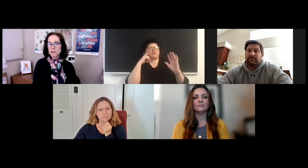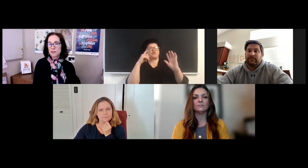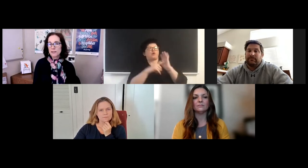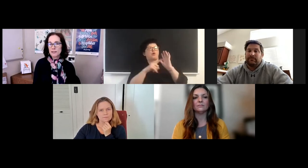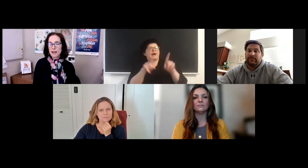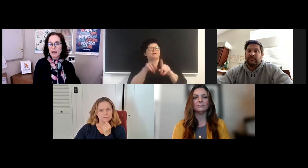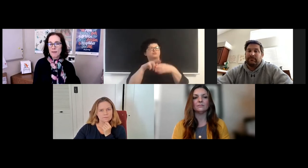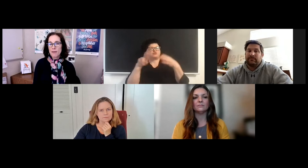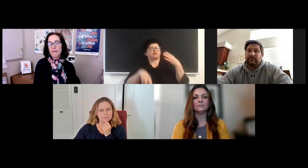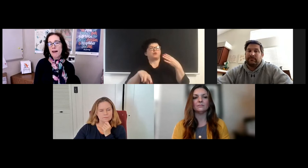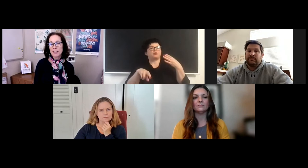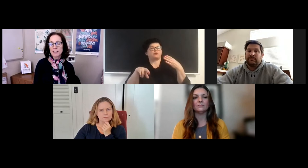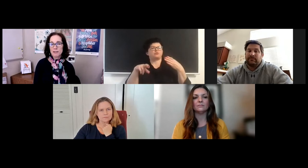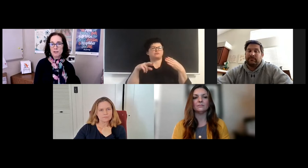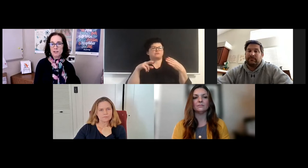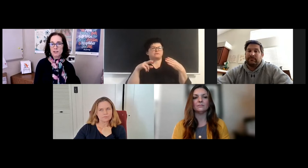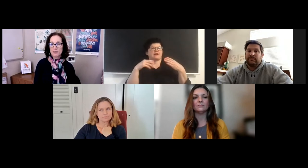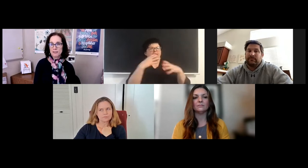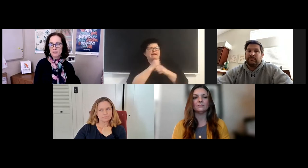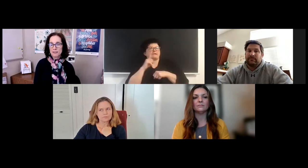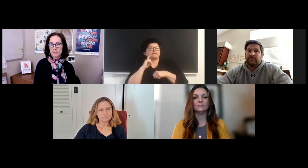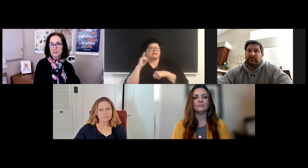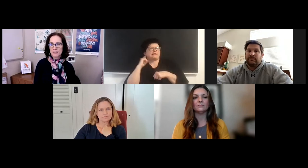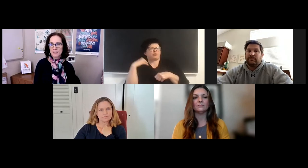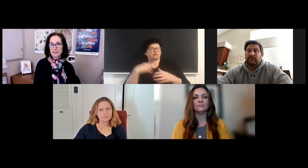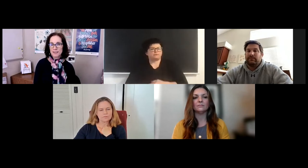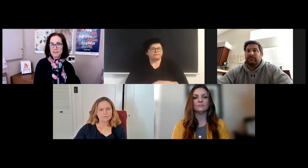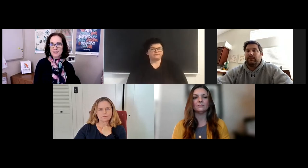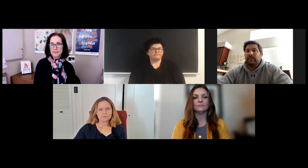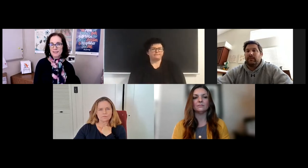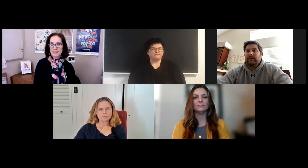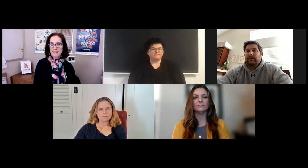result of having a Deaf Coach?